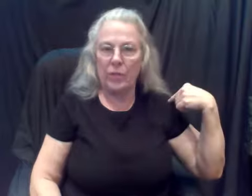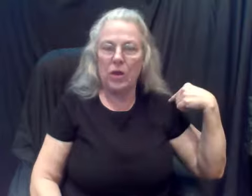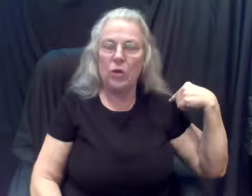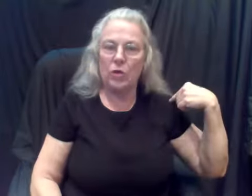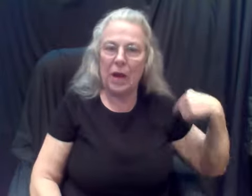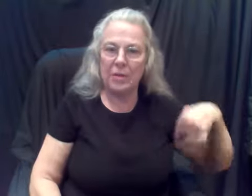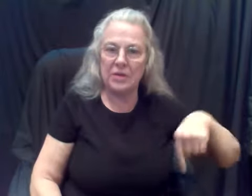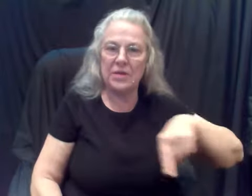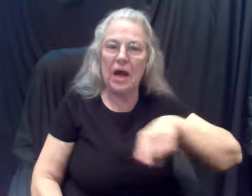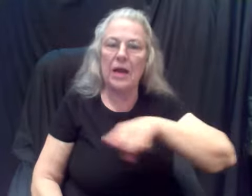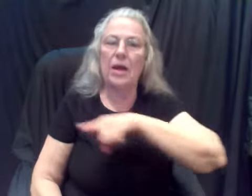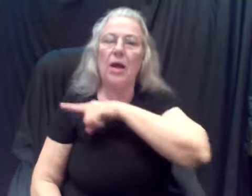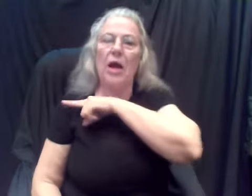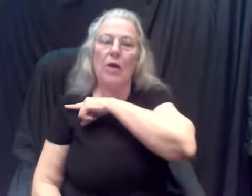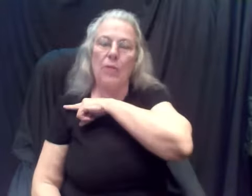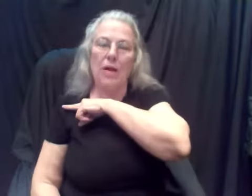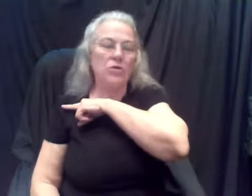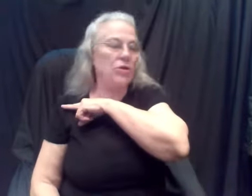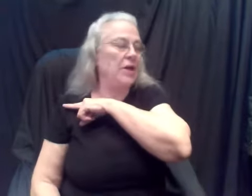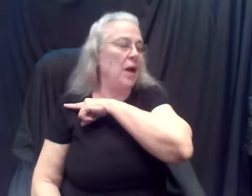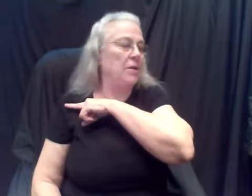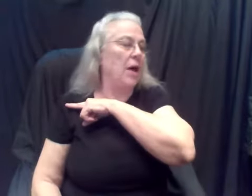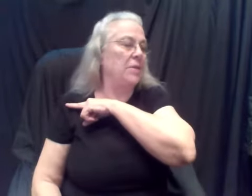your dominant side around to the non-dominant side.